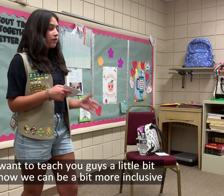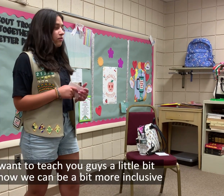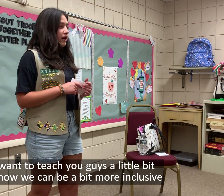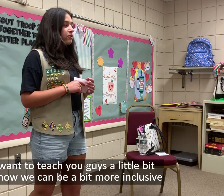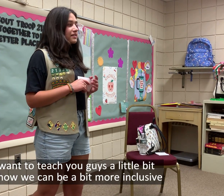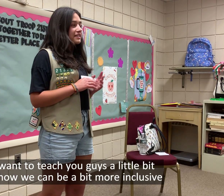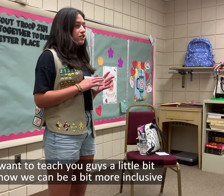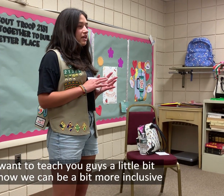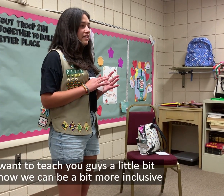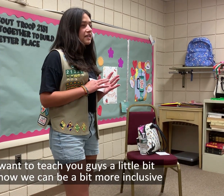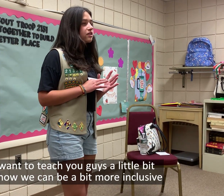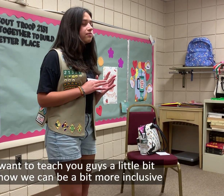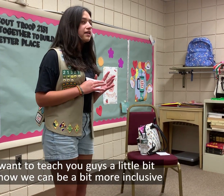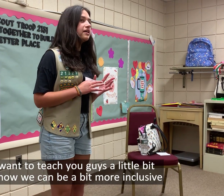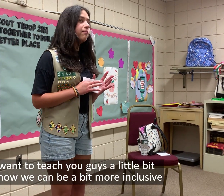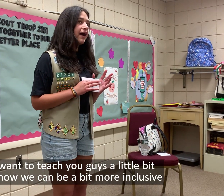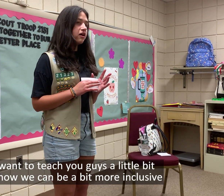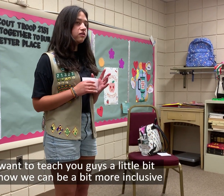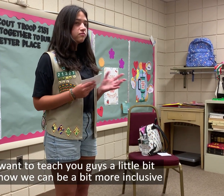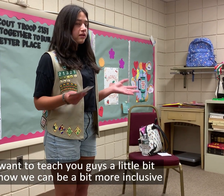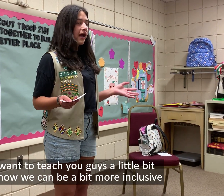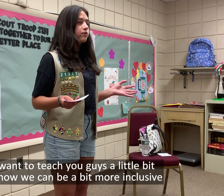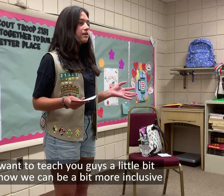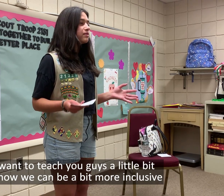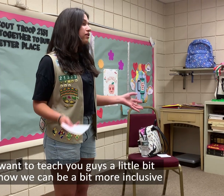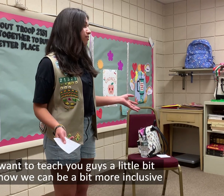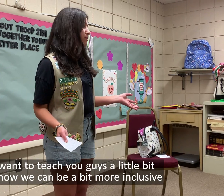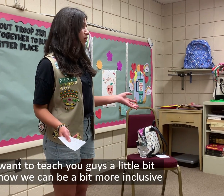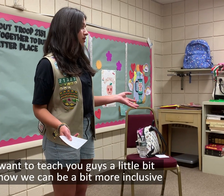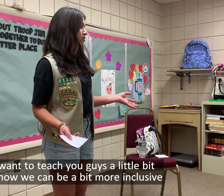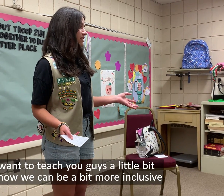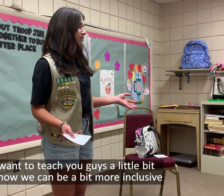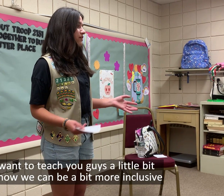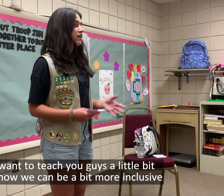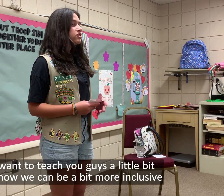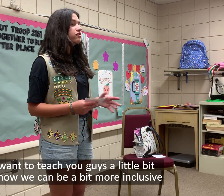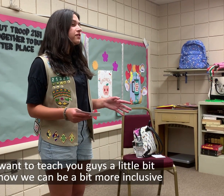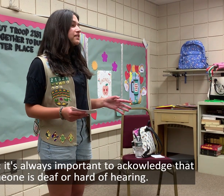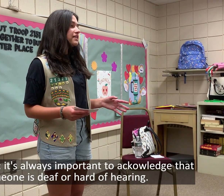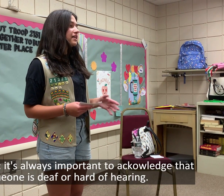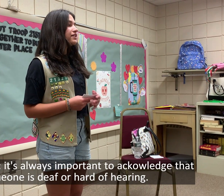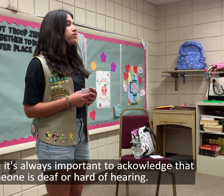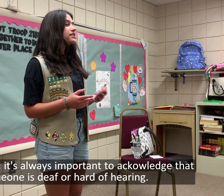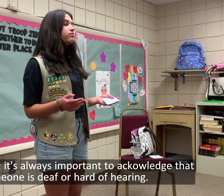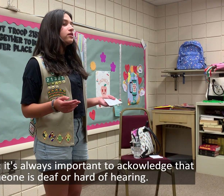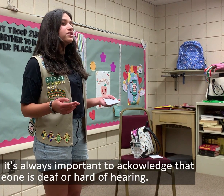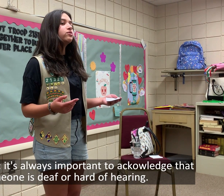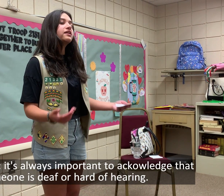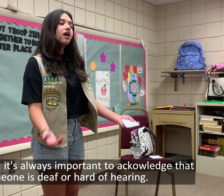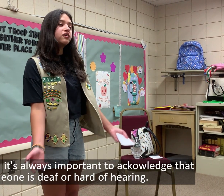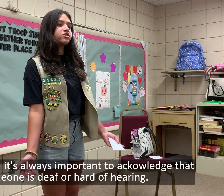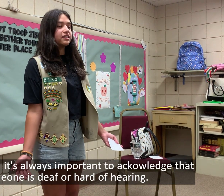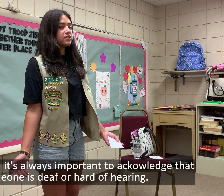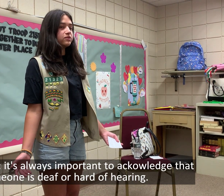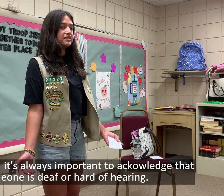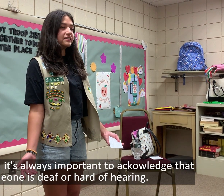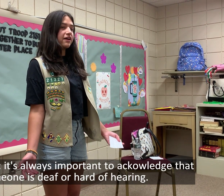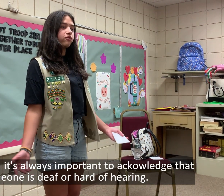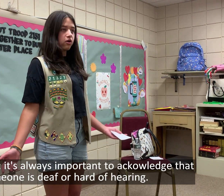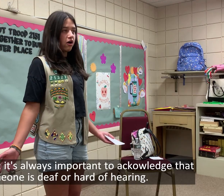I want to teach you guys a little bit about how we can be a little bit more inclusive. So first thing, it's always important to acknowledge that someone is deaf or hard of